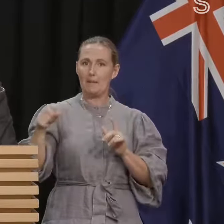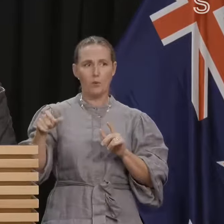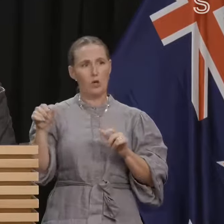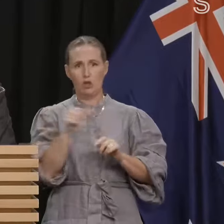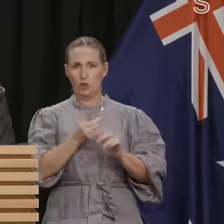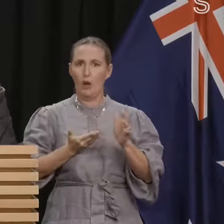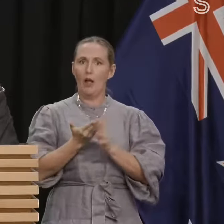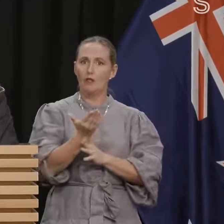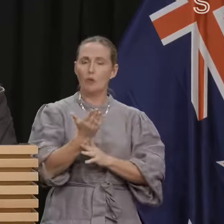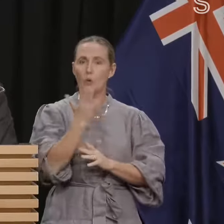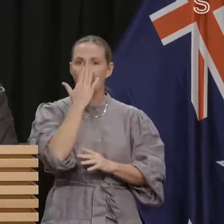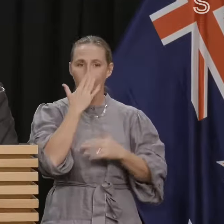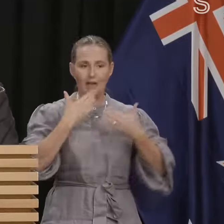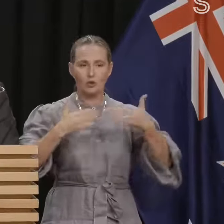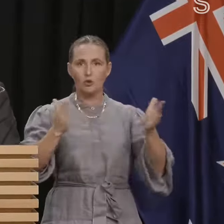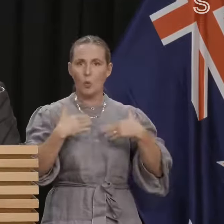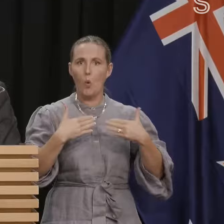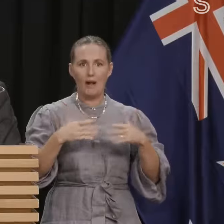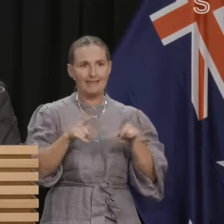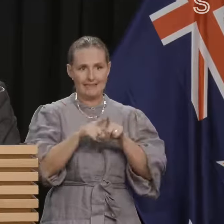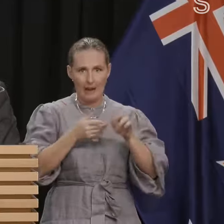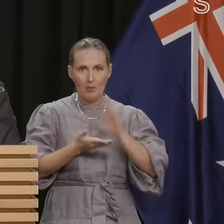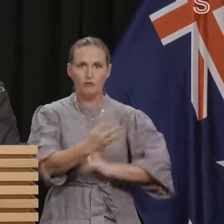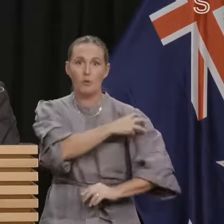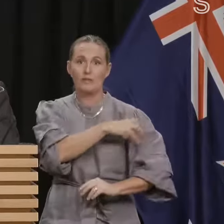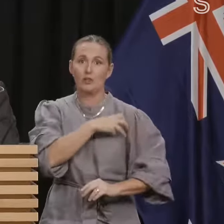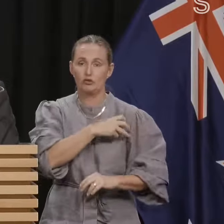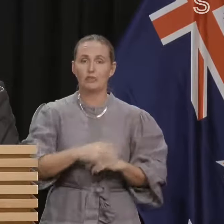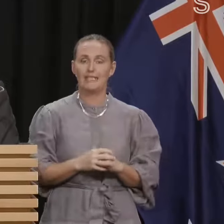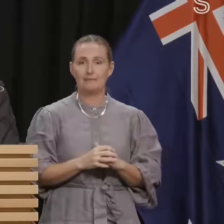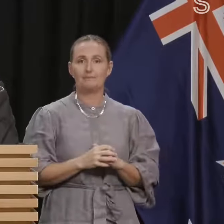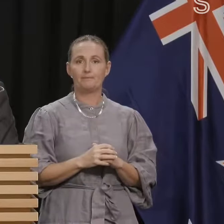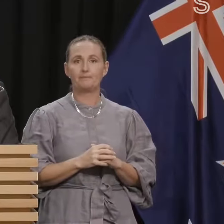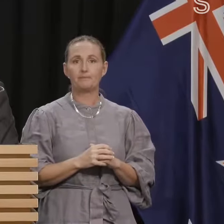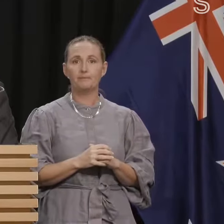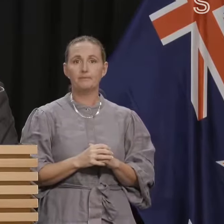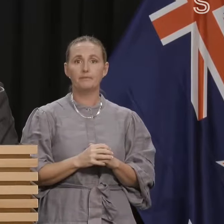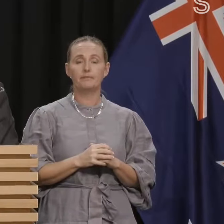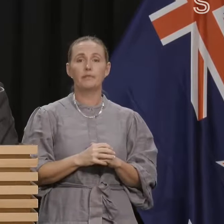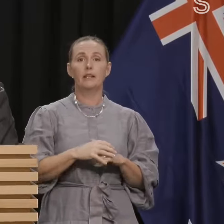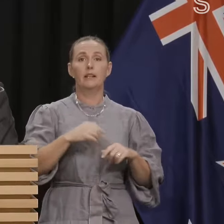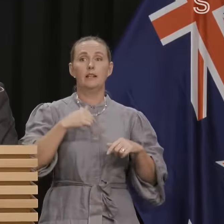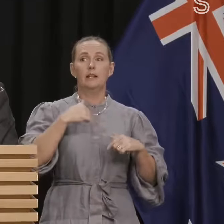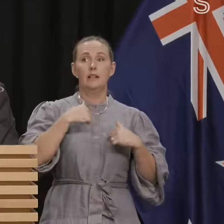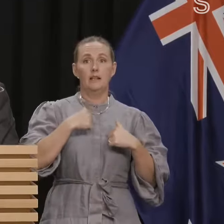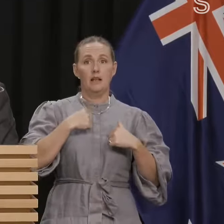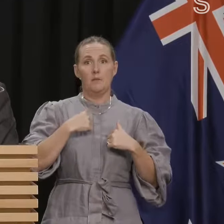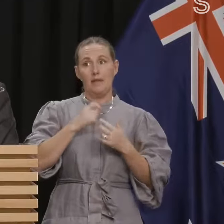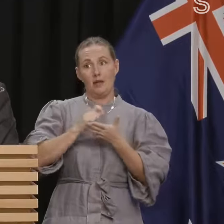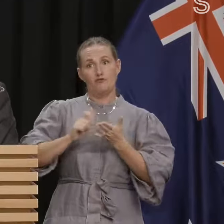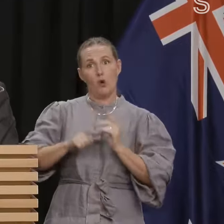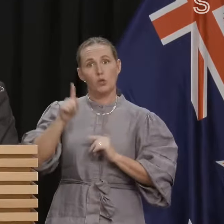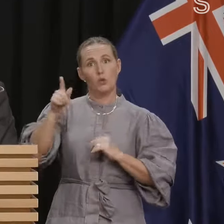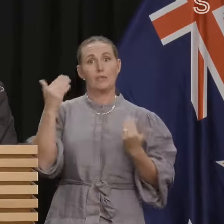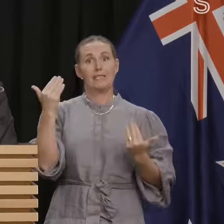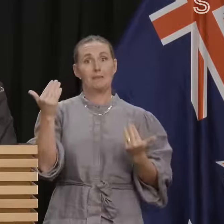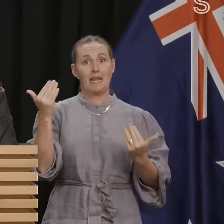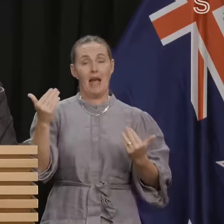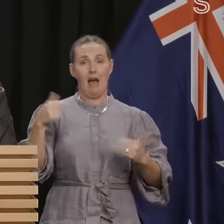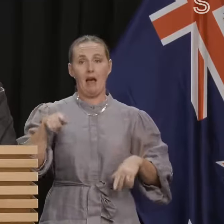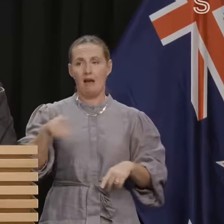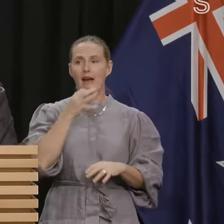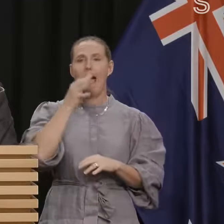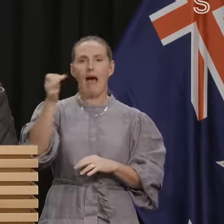however, my decision. Access to Parliament is controlled by the Speaker, but I've written to him today to express the government's view that this access should